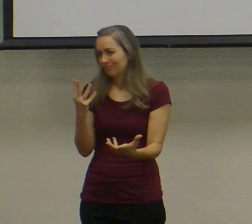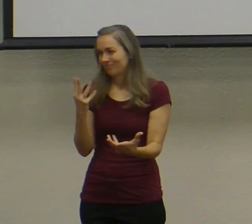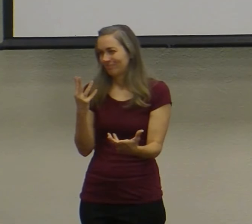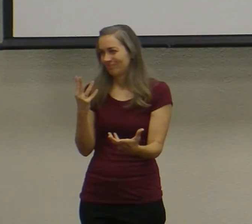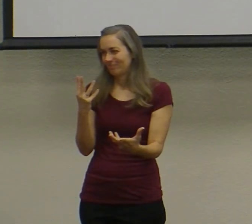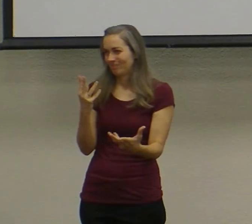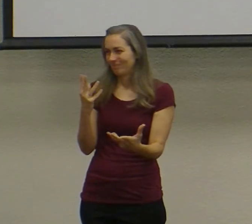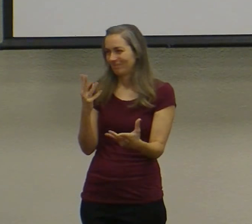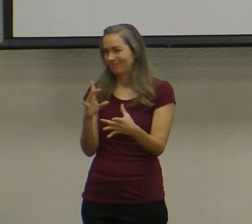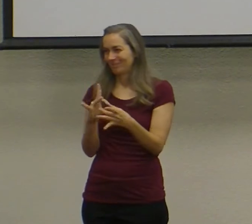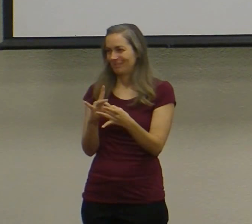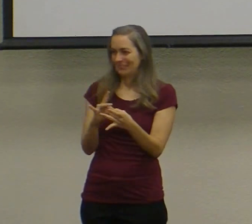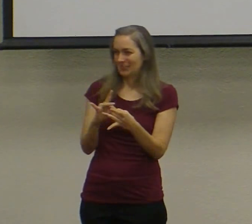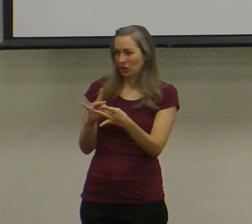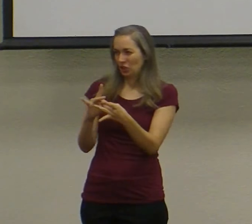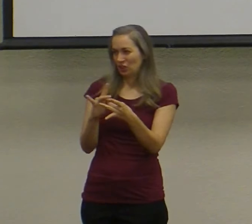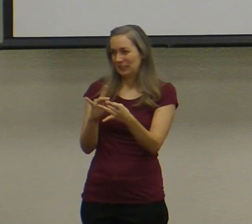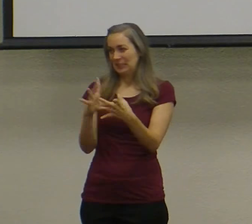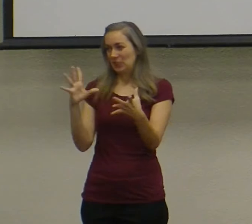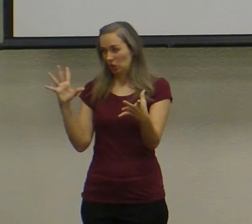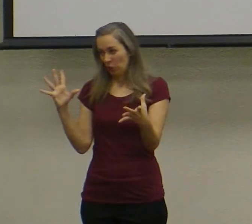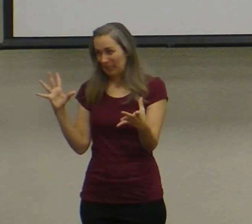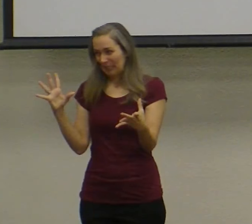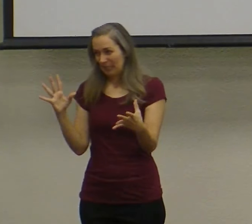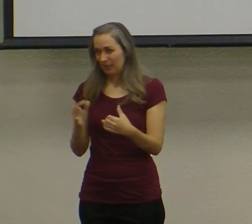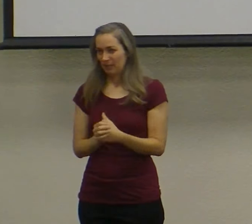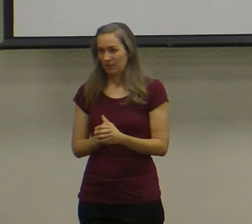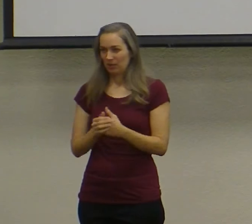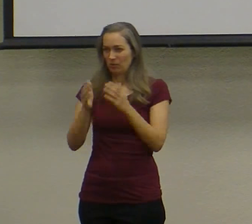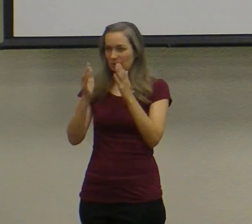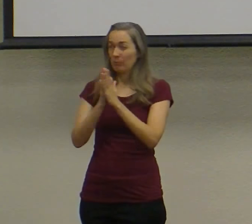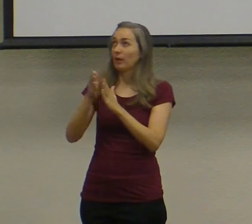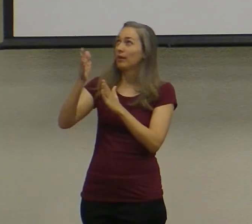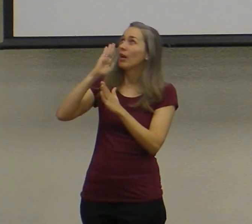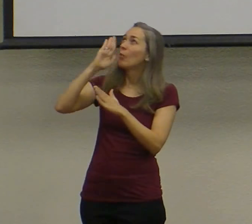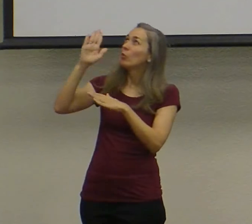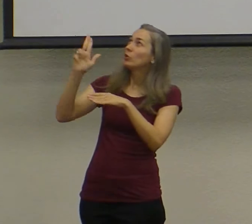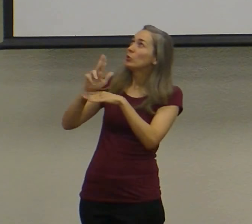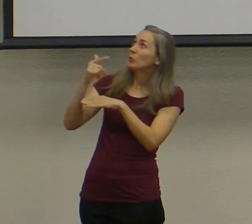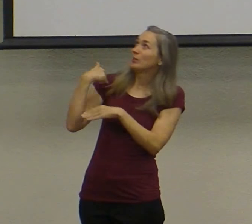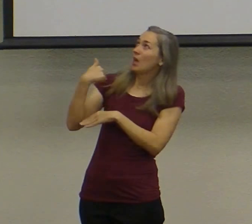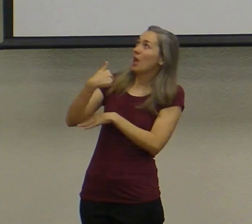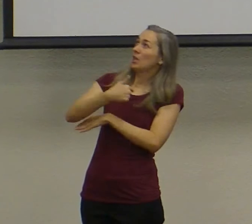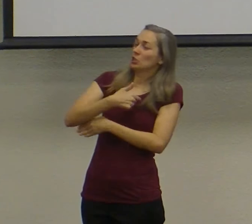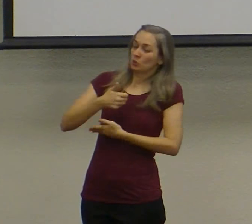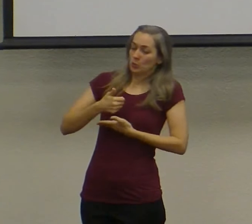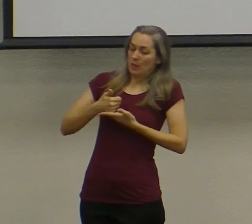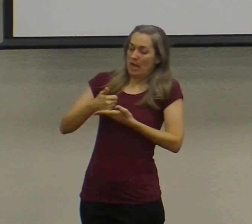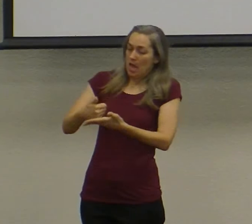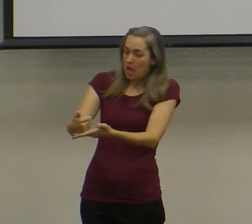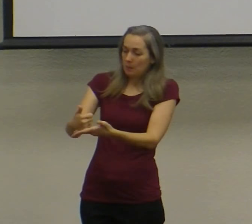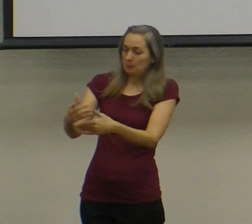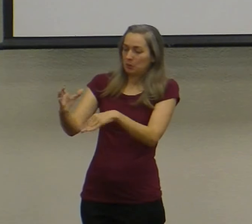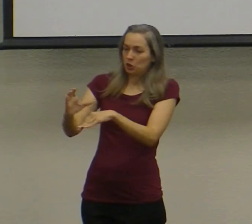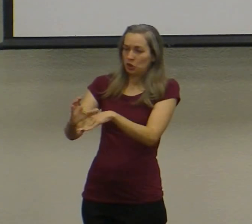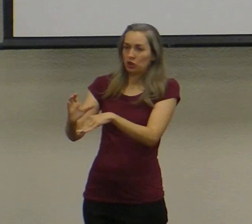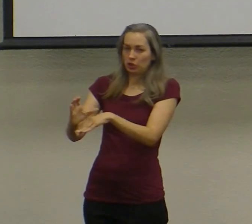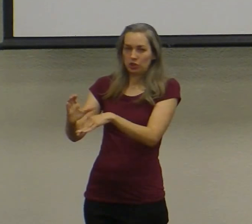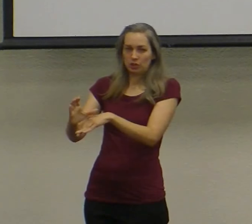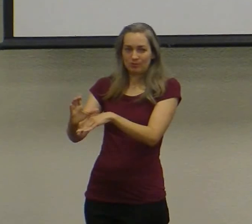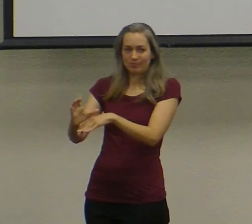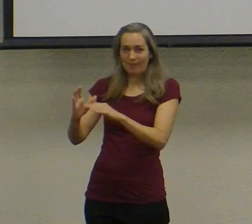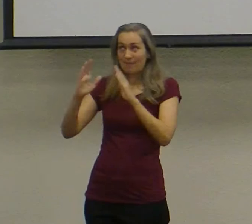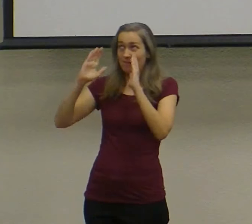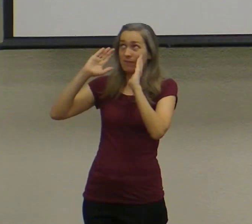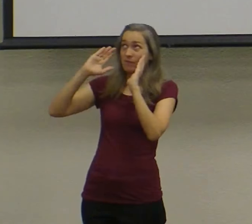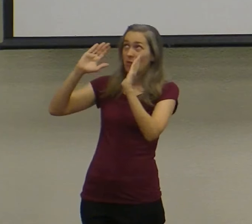some disunity, and we just prayed that God would use us in that situation to help the congregation um,